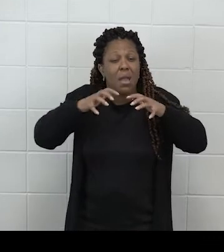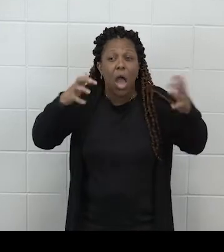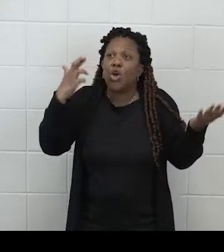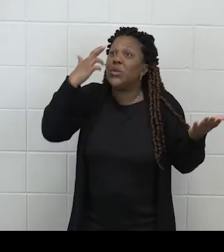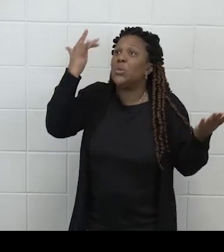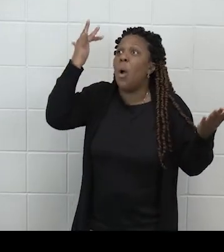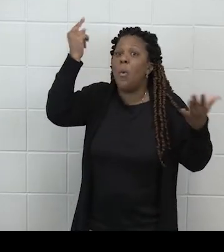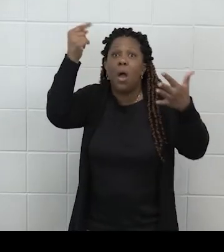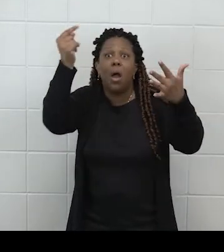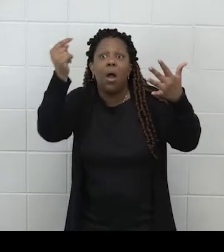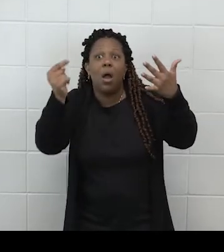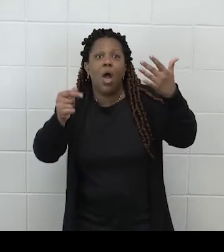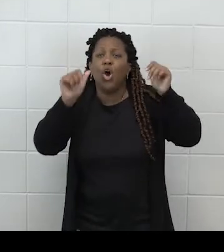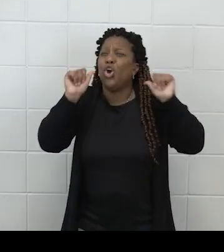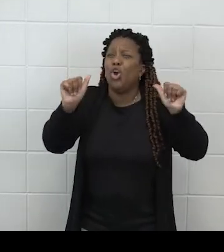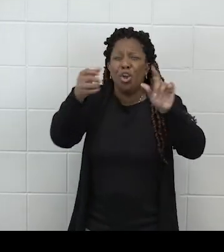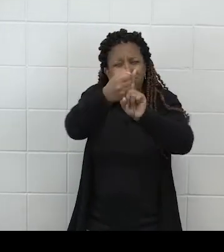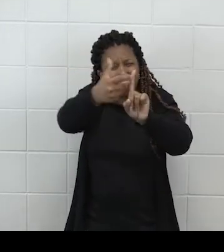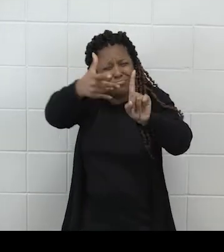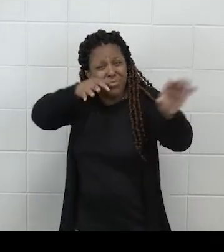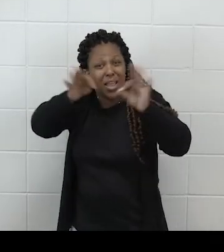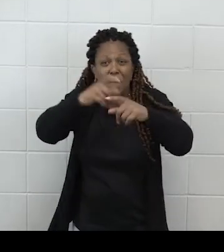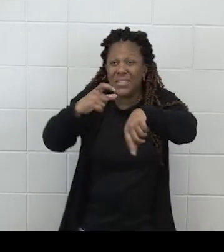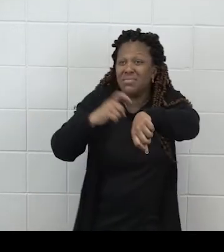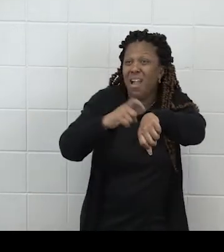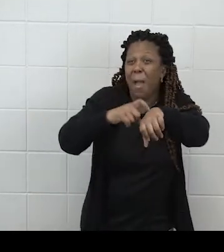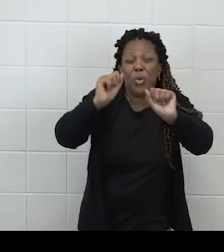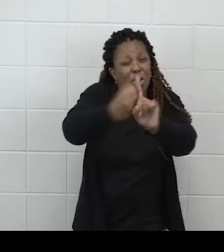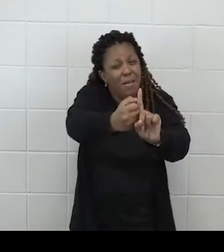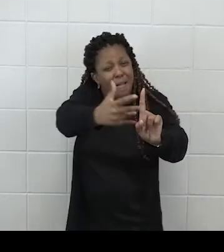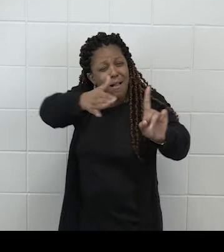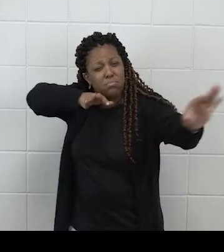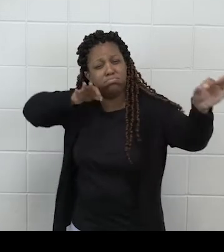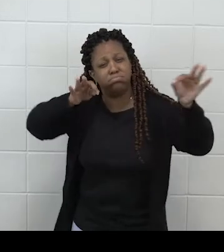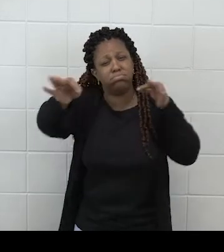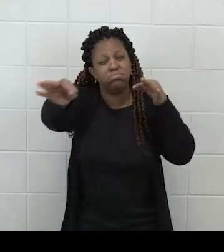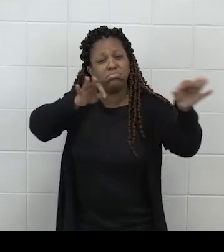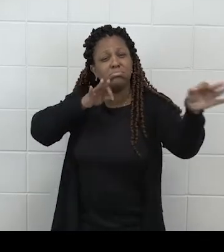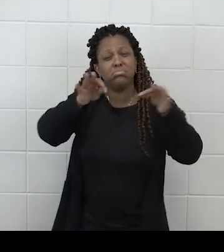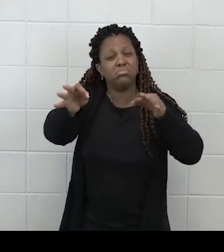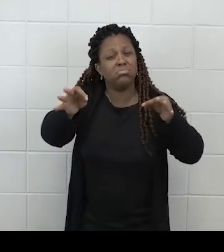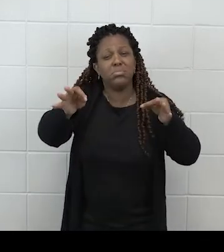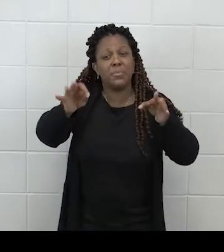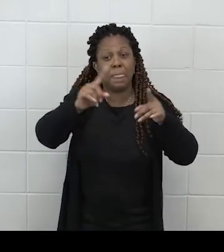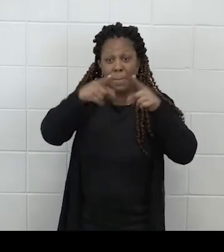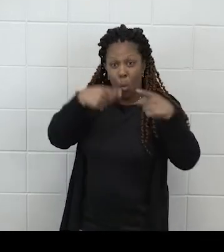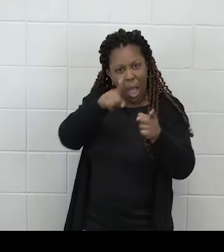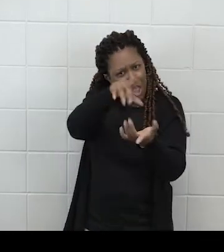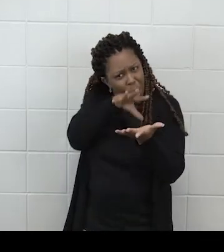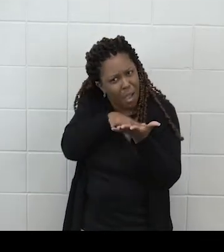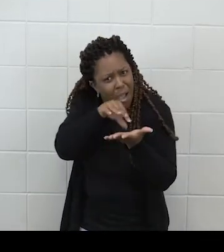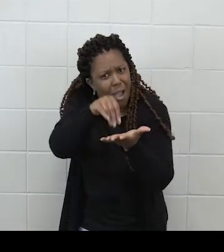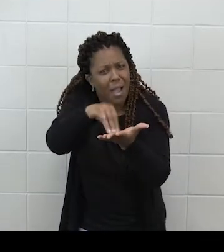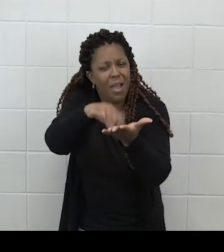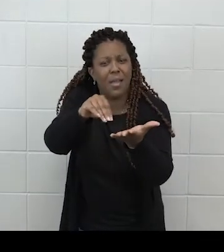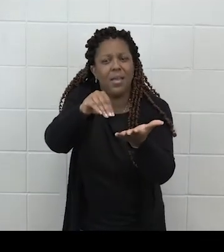the time. But while you're finding out, if you could just stand,